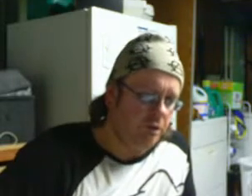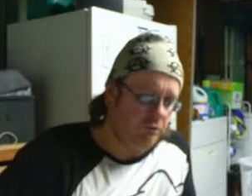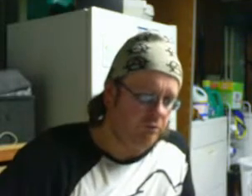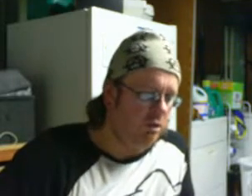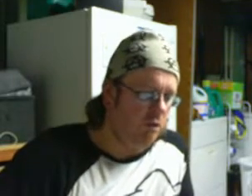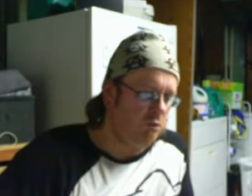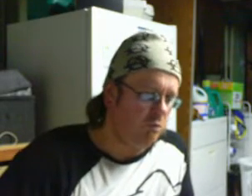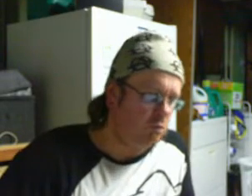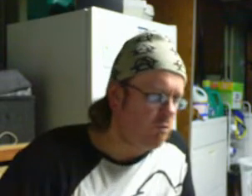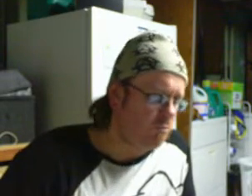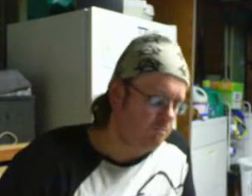countries all over the world.